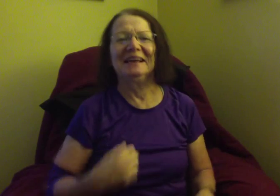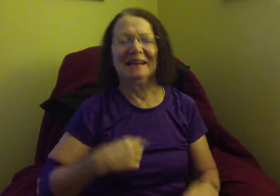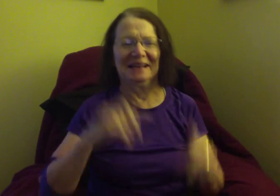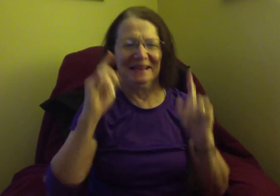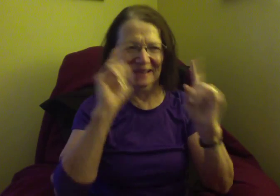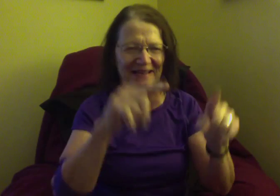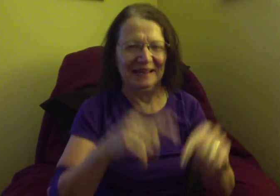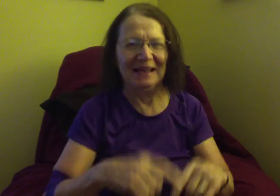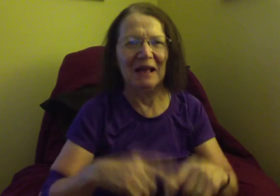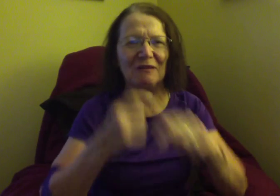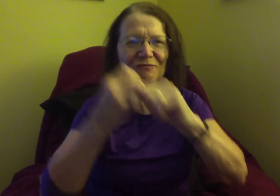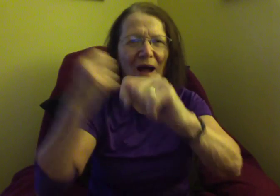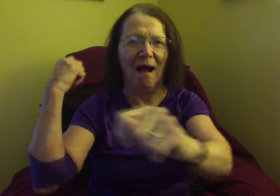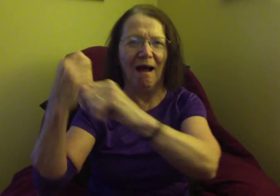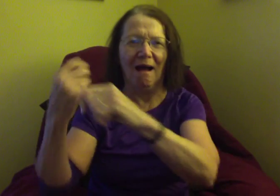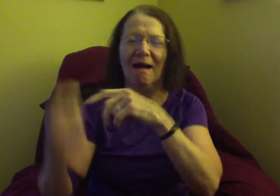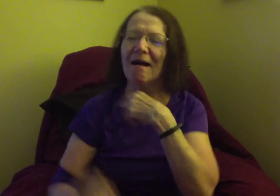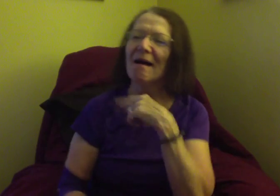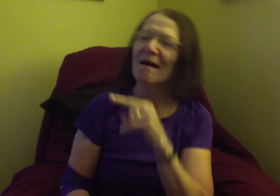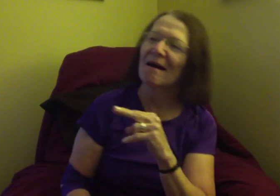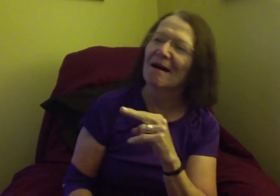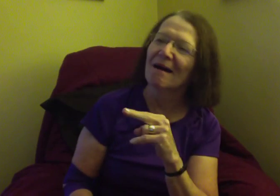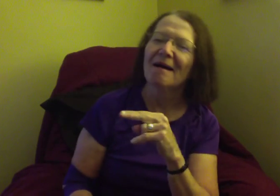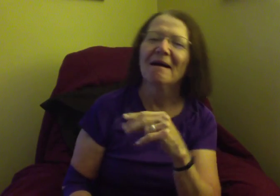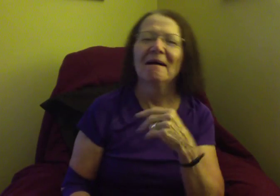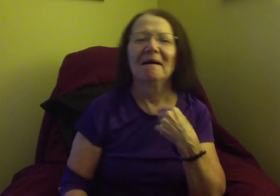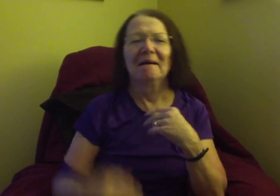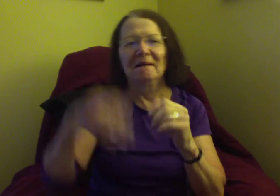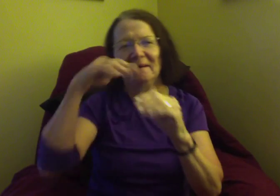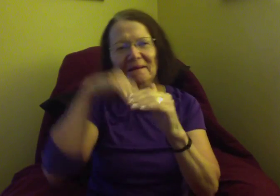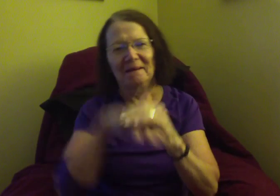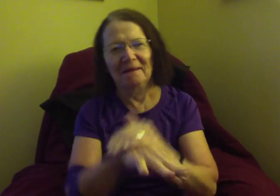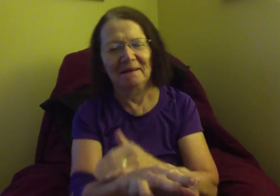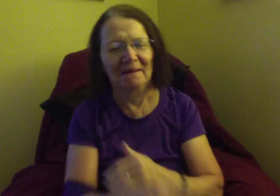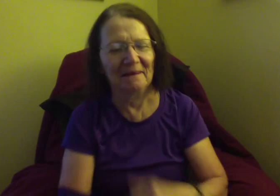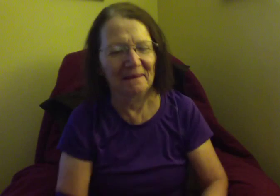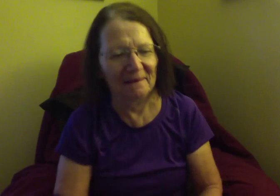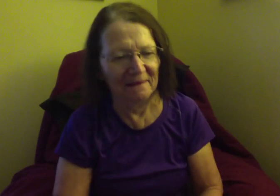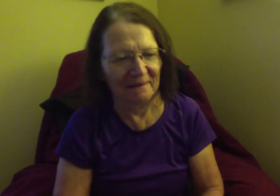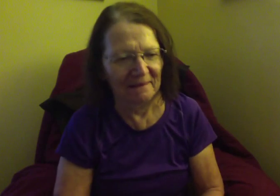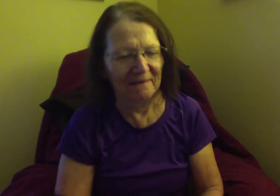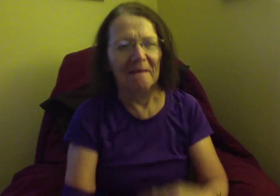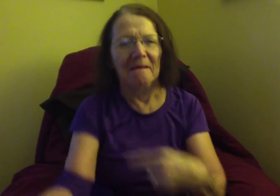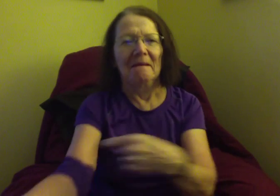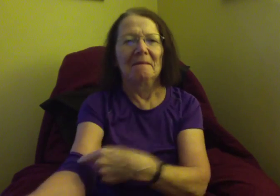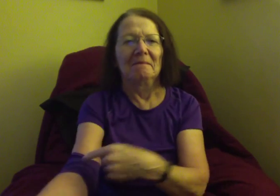It But... ... and it been... ...